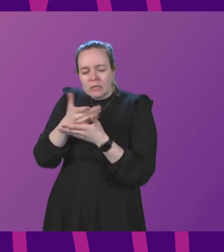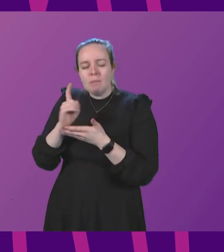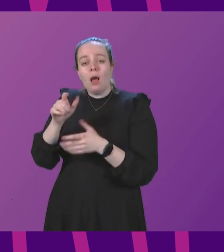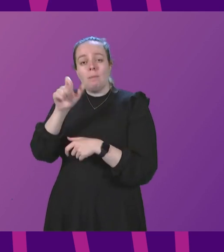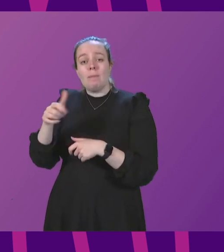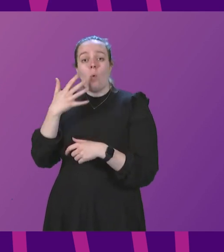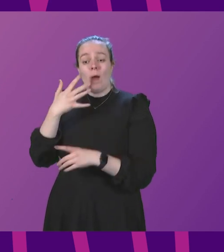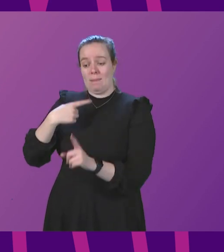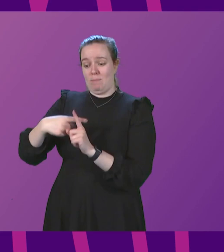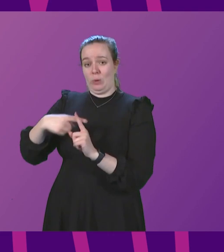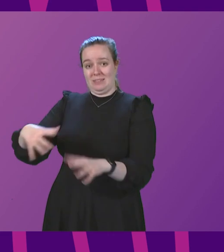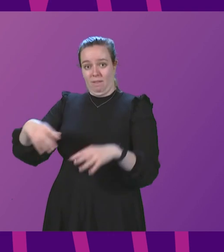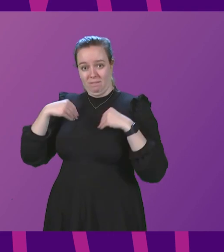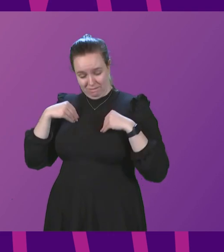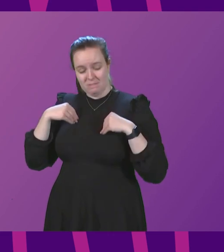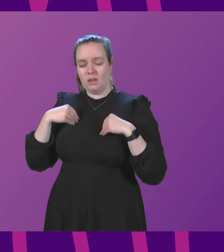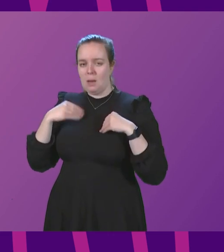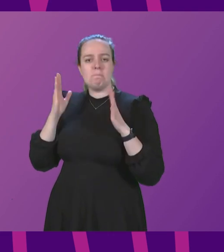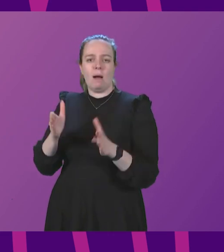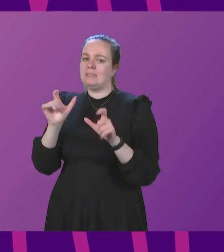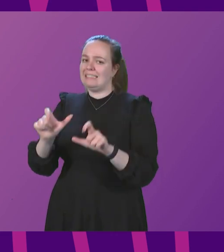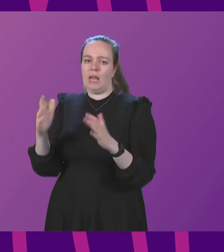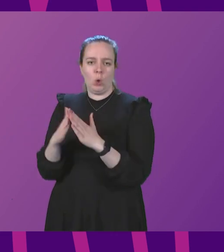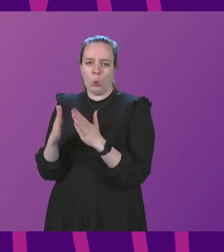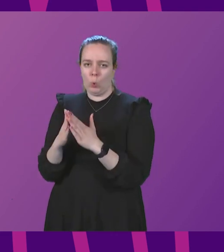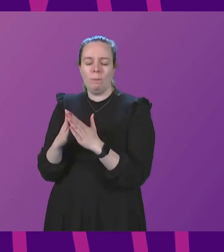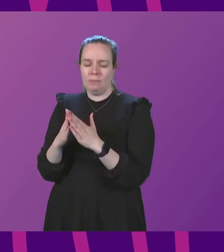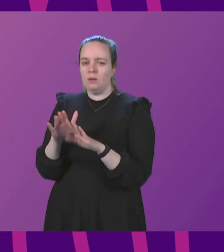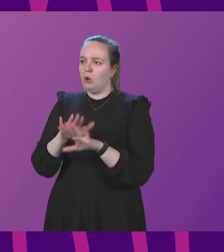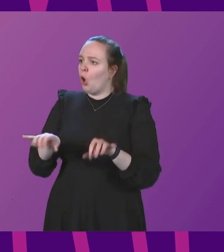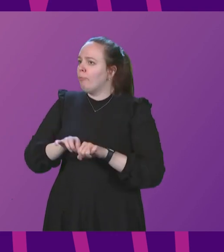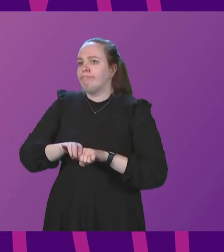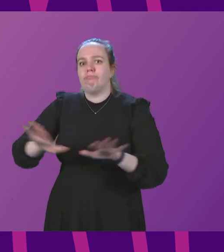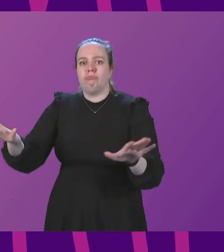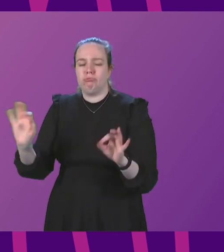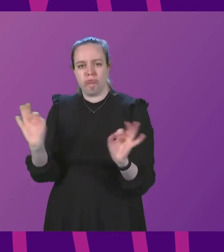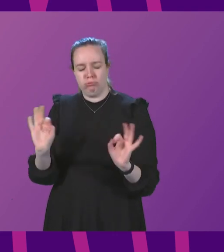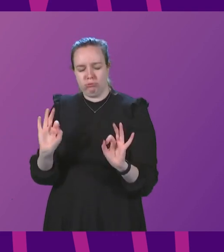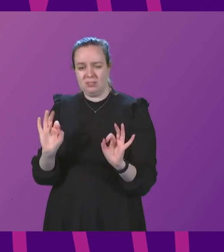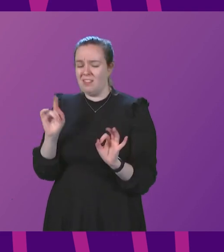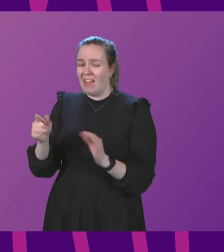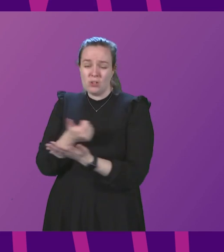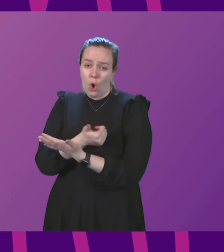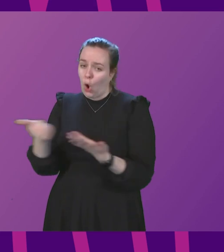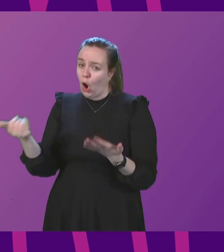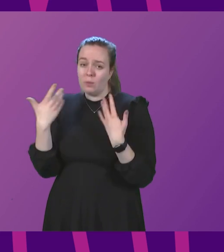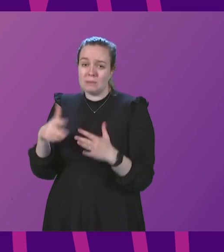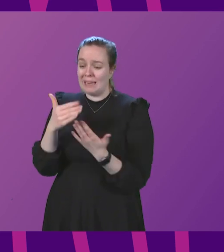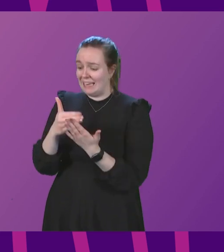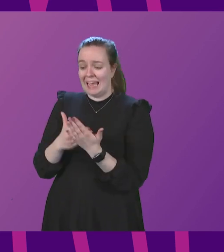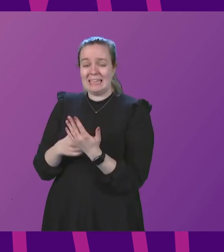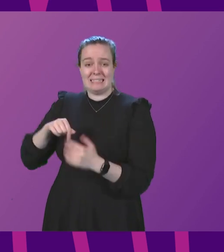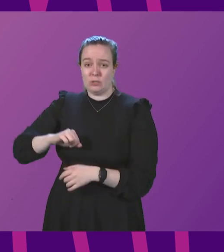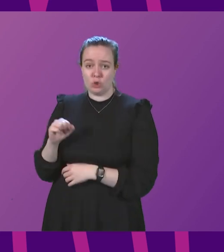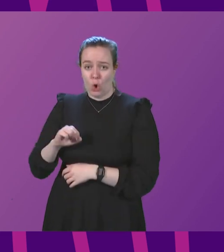with this highly infectious virus stay at home to reduce the risk of infecting others that has always been in guidance in Scotland